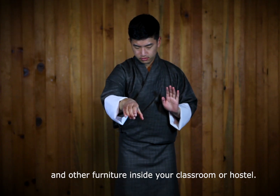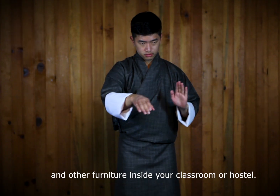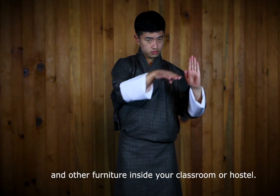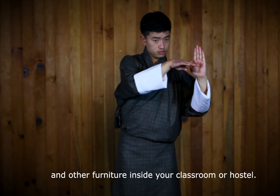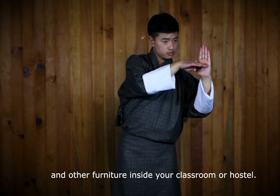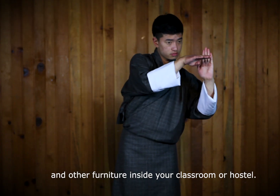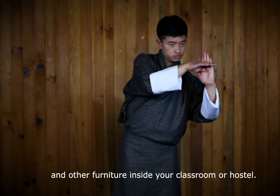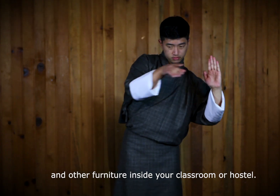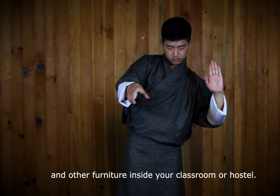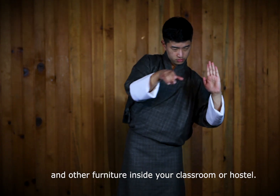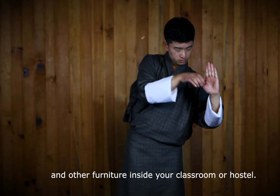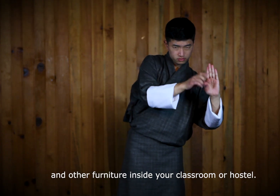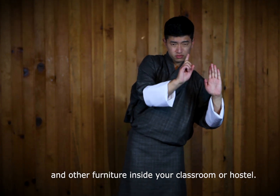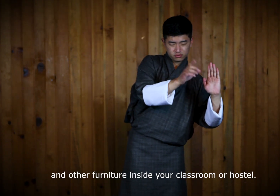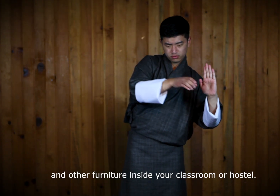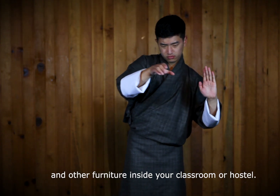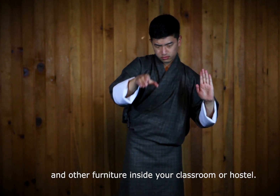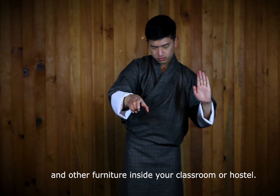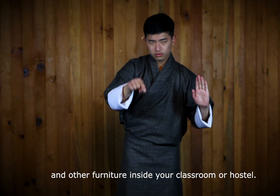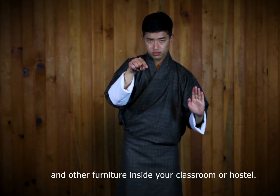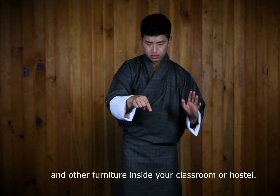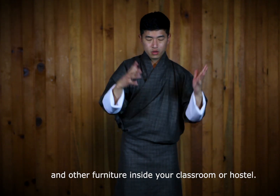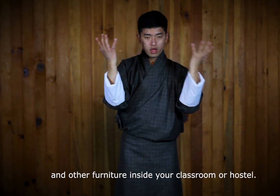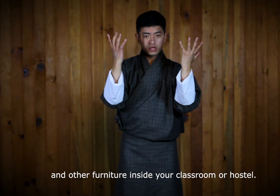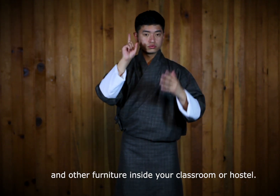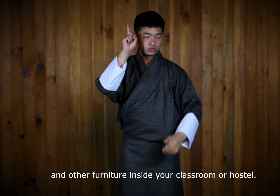and other furniture inside your classroom or hostel.